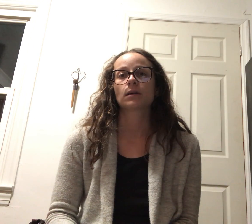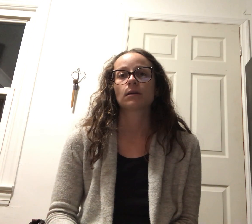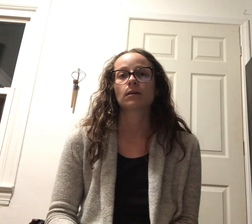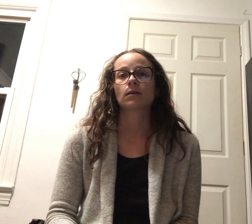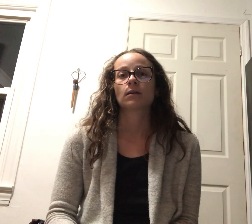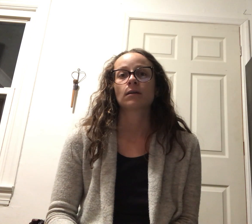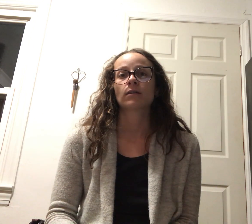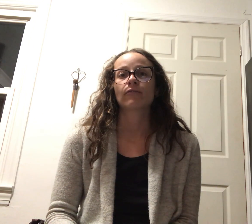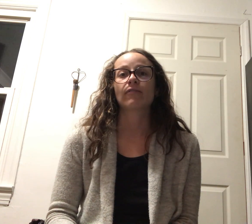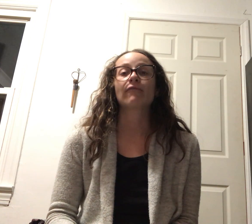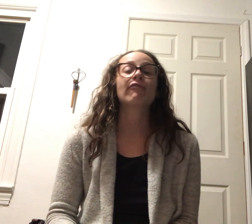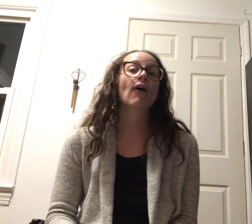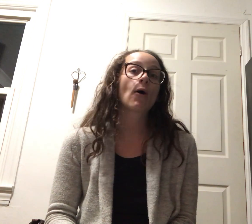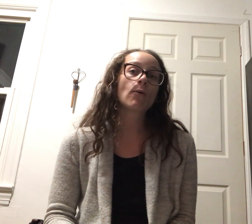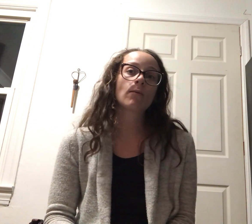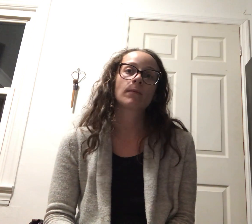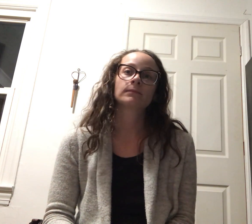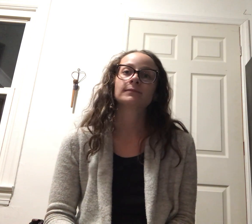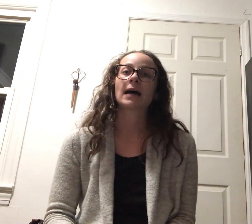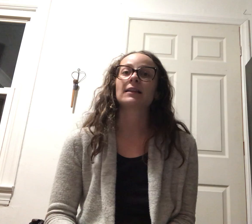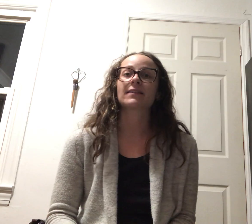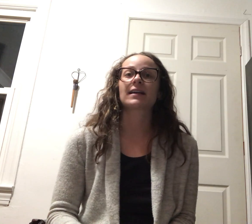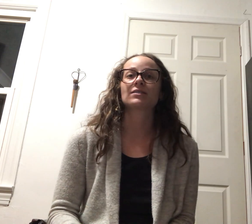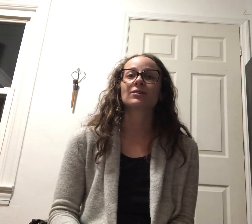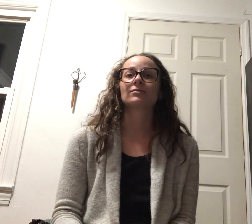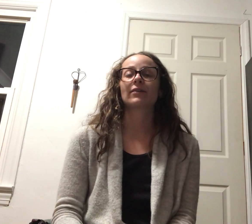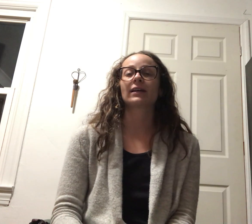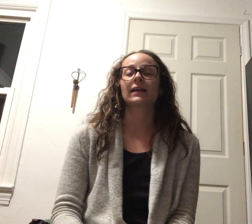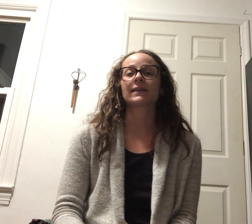Oh yeah. And pho. I like that too. I really like that.